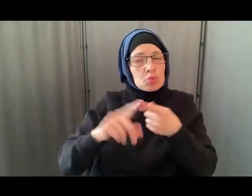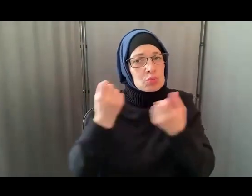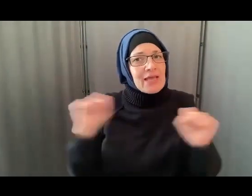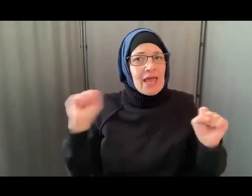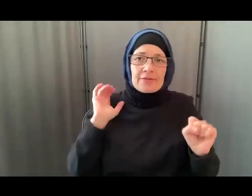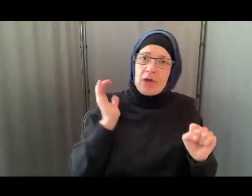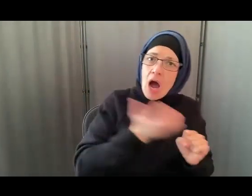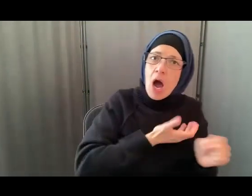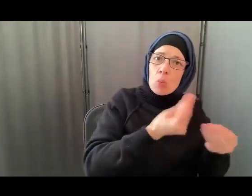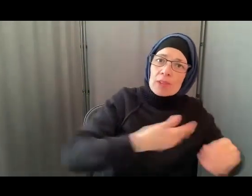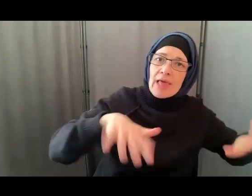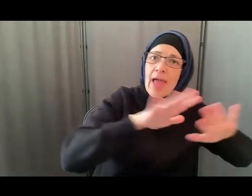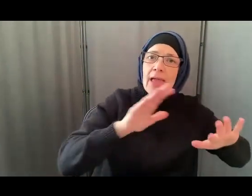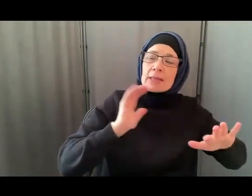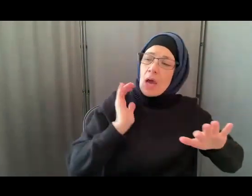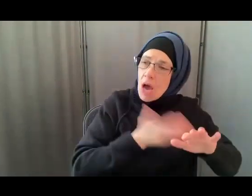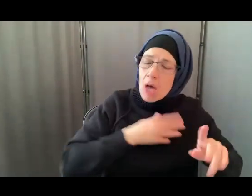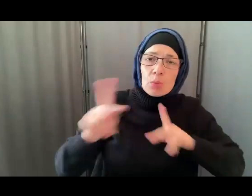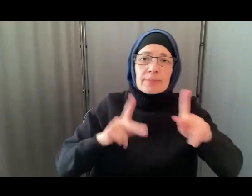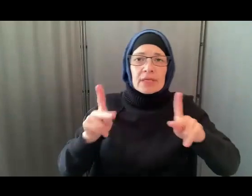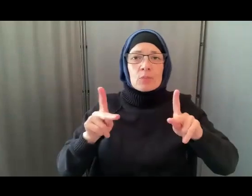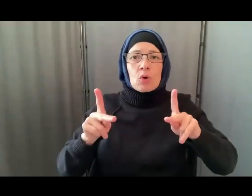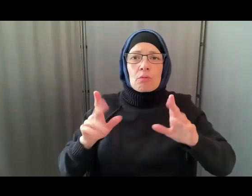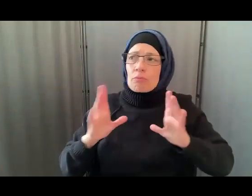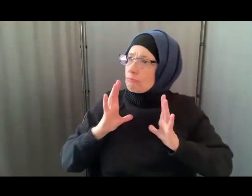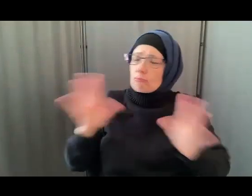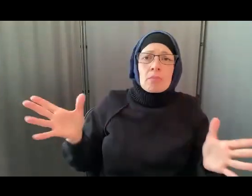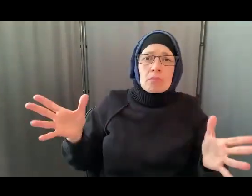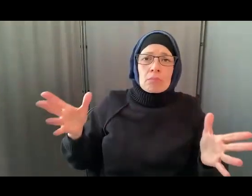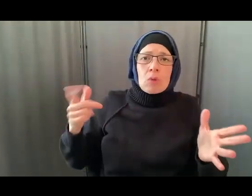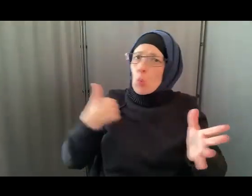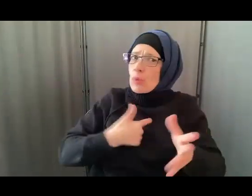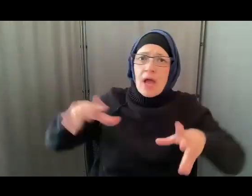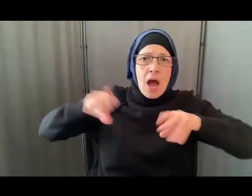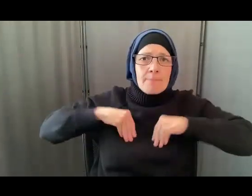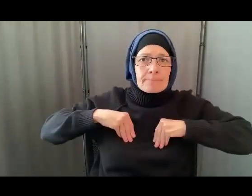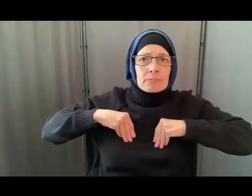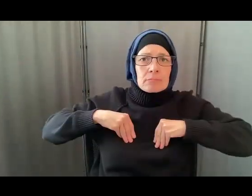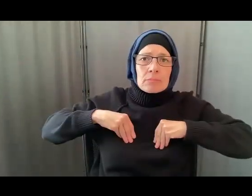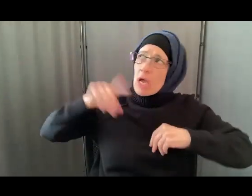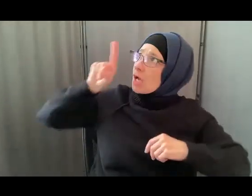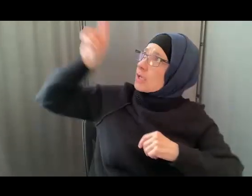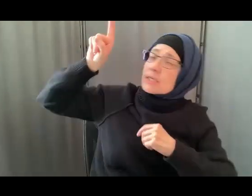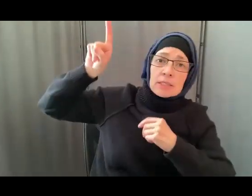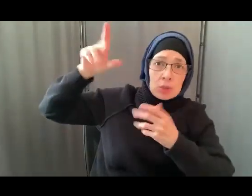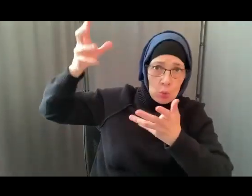is what Allah determines to happen, we accept it with gratitude.